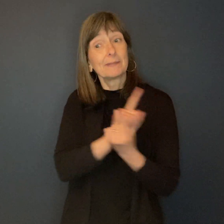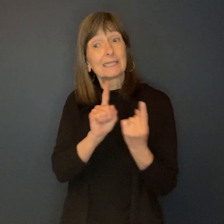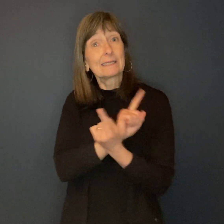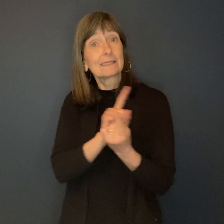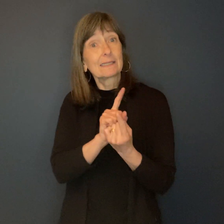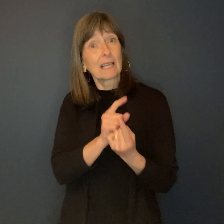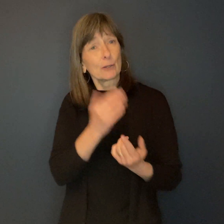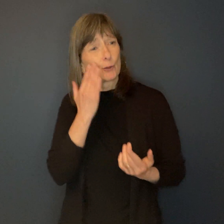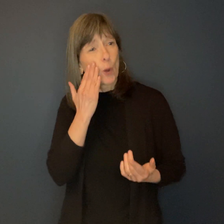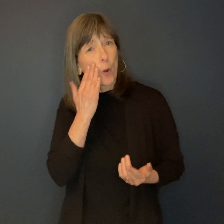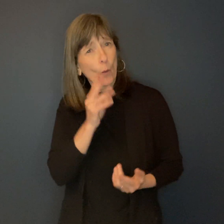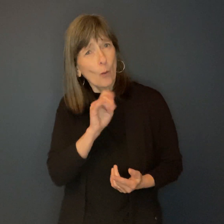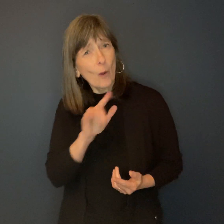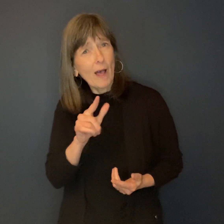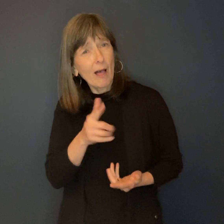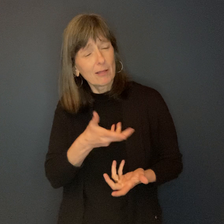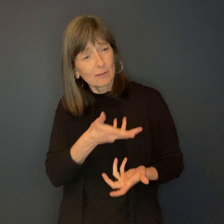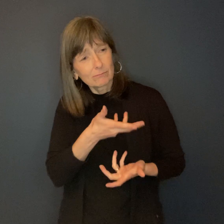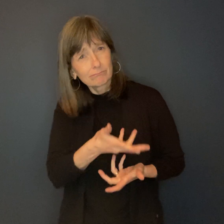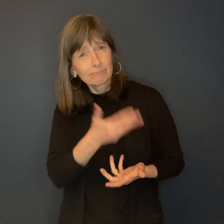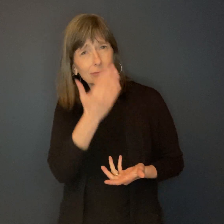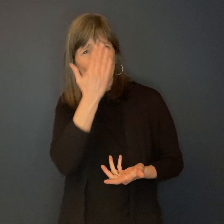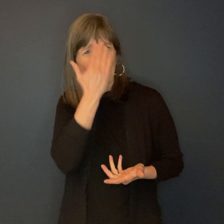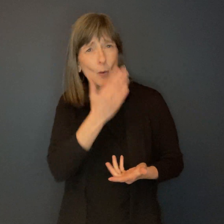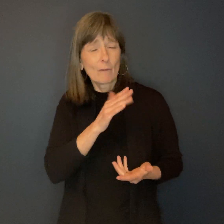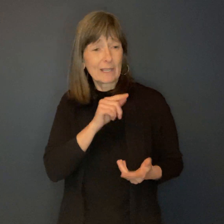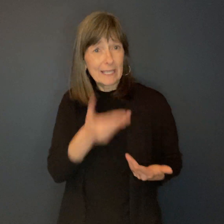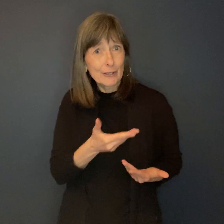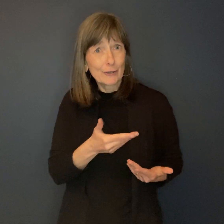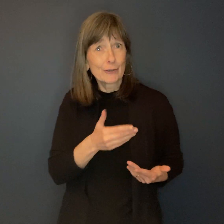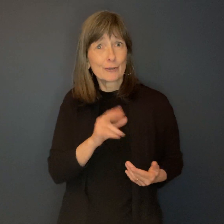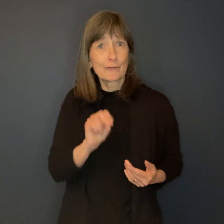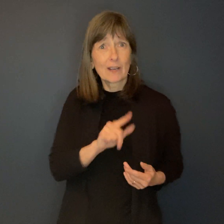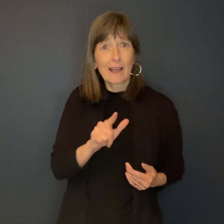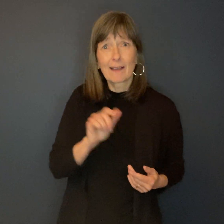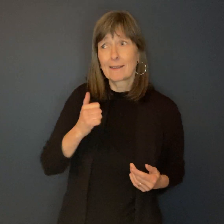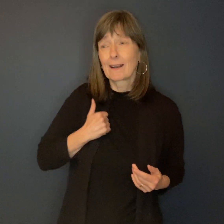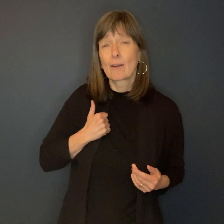within this province and across the country, just simply